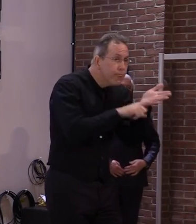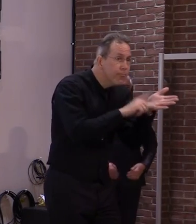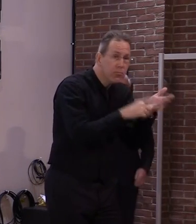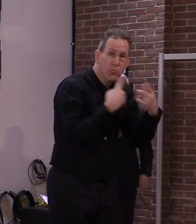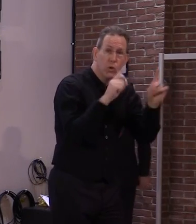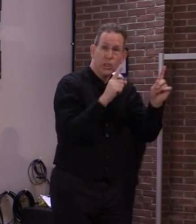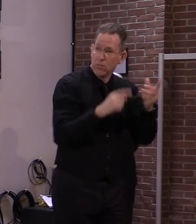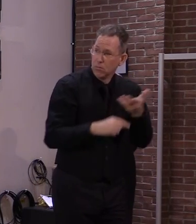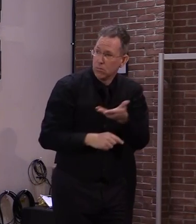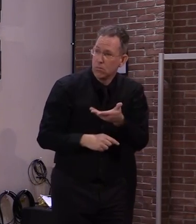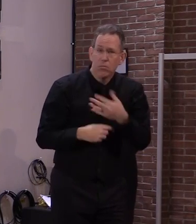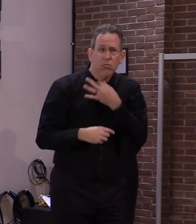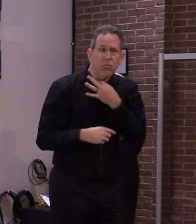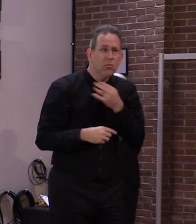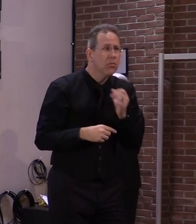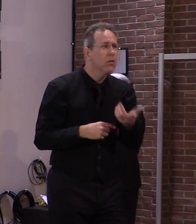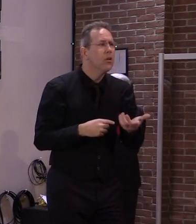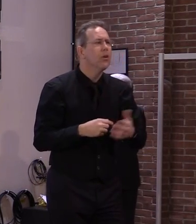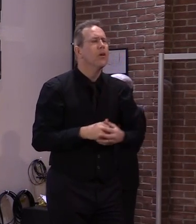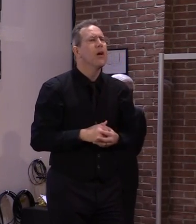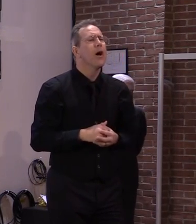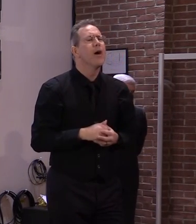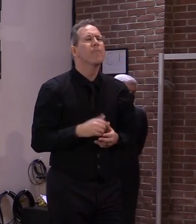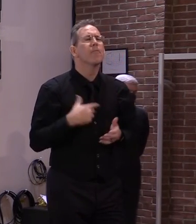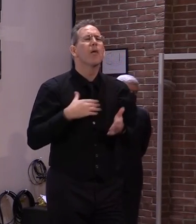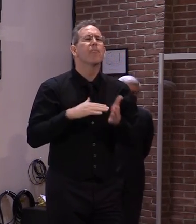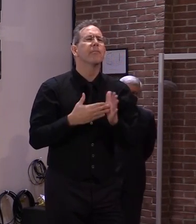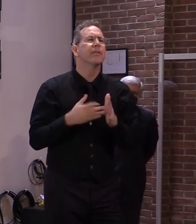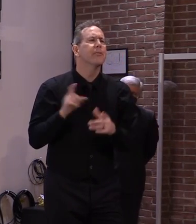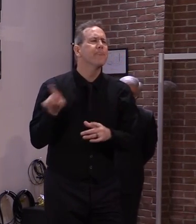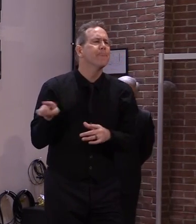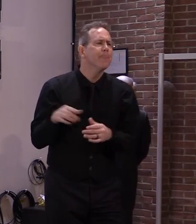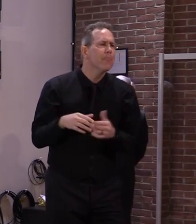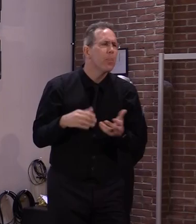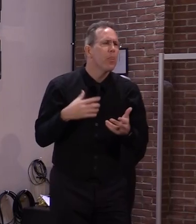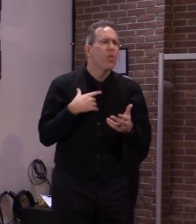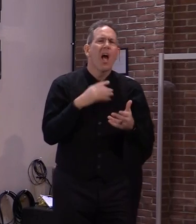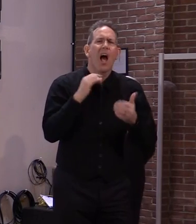how effective your mask requirement is working.